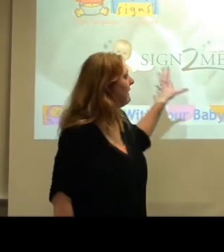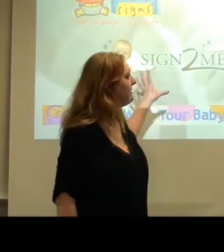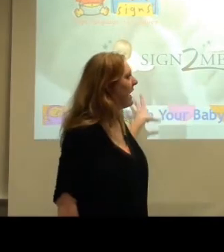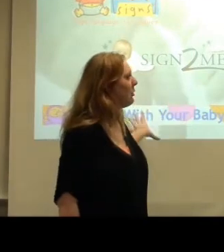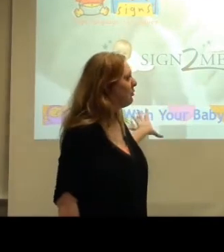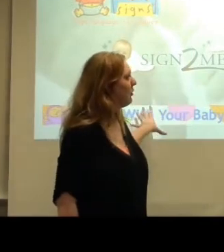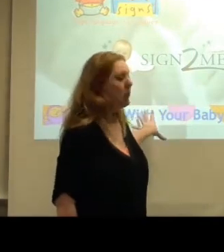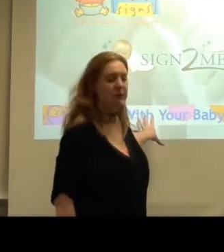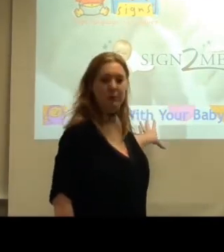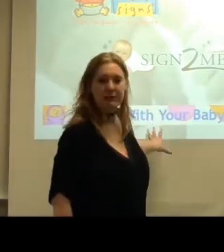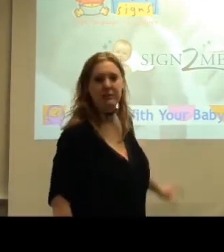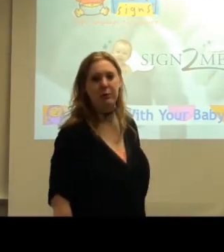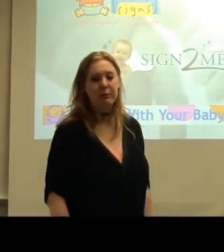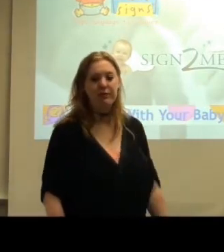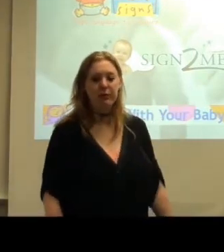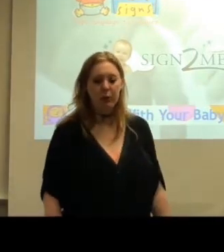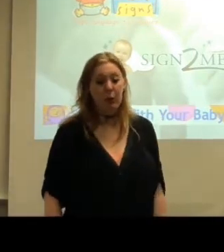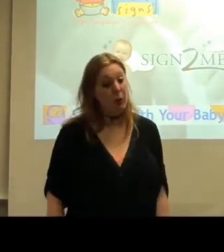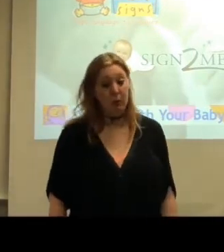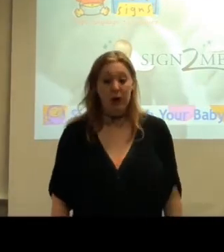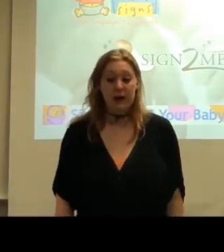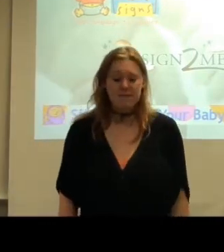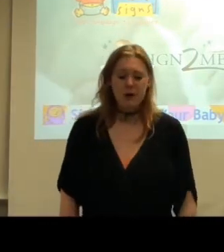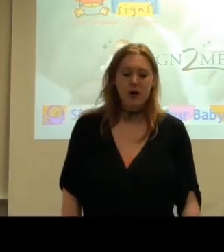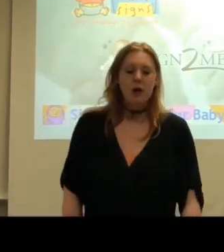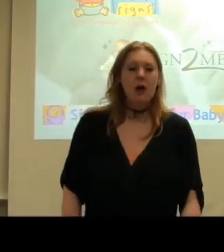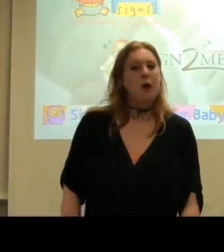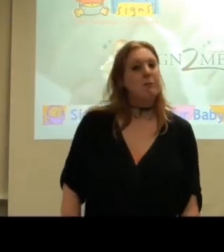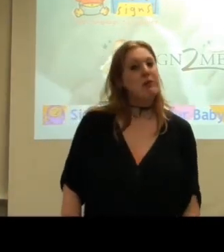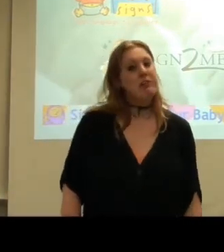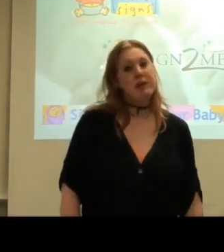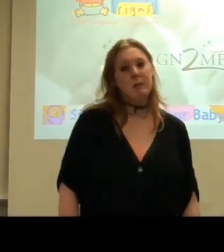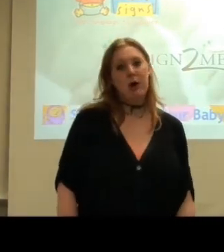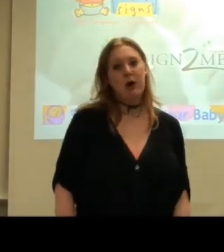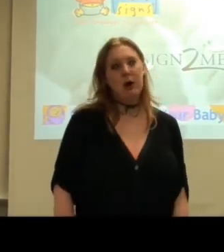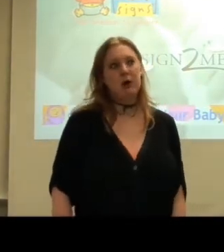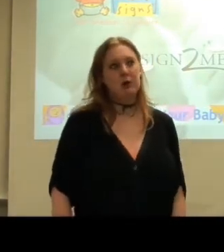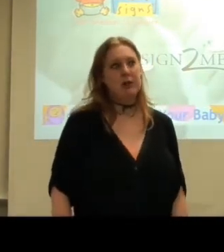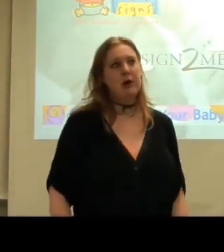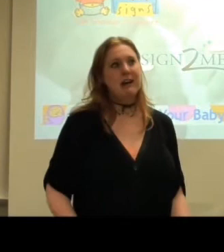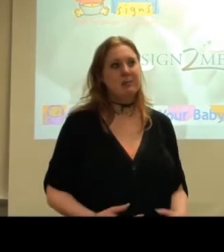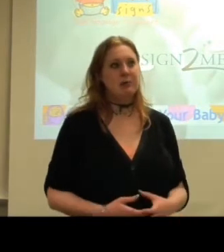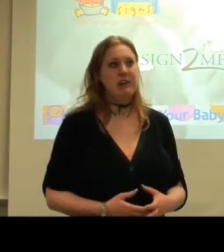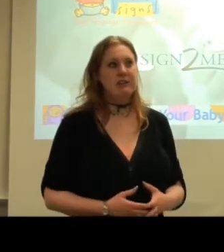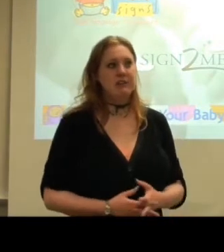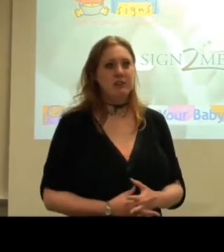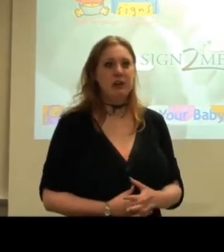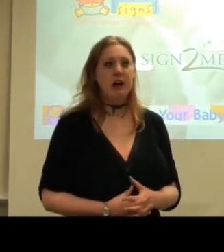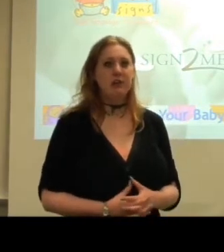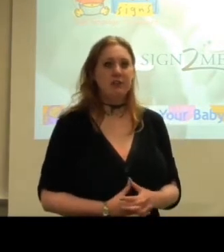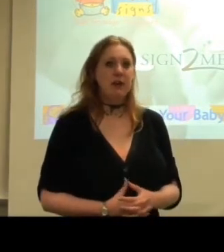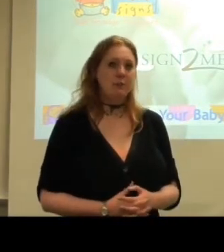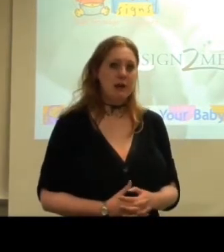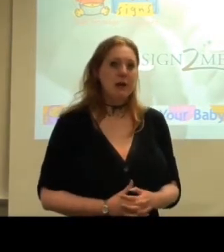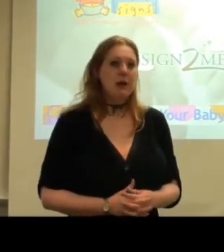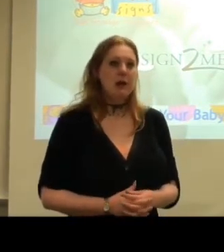these out for business purposes or whatever, most of them are, their expertise is in child development,